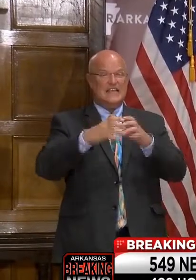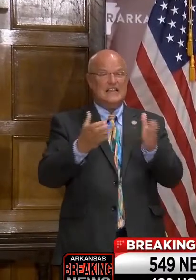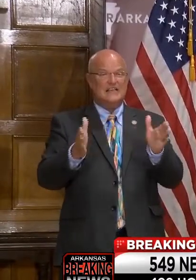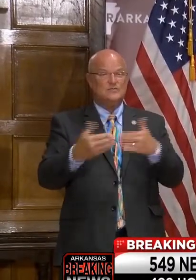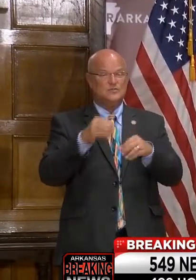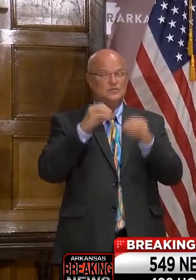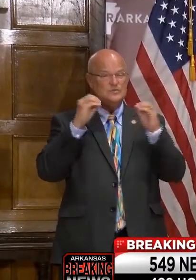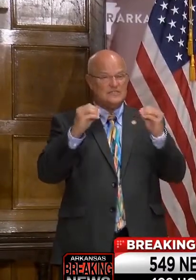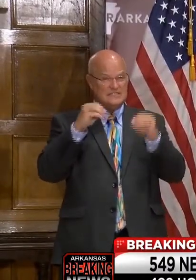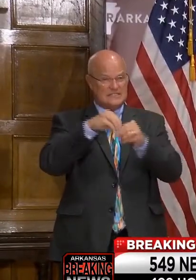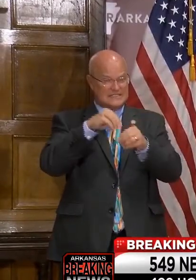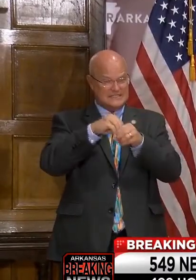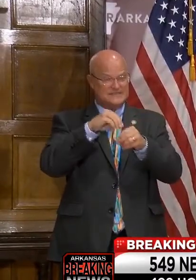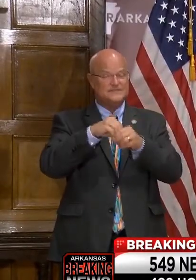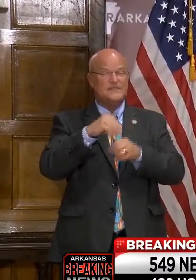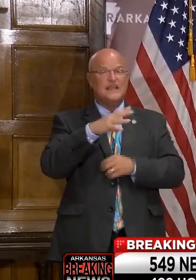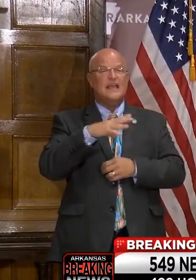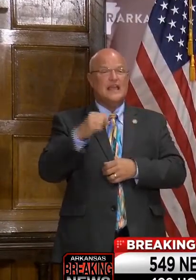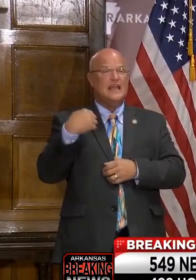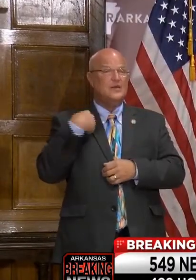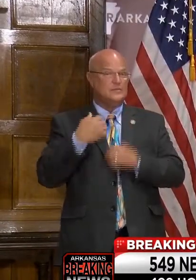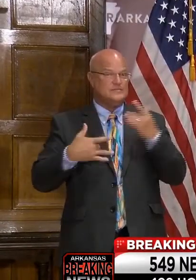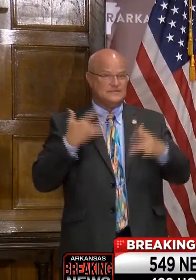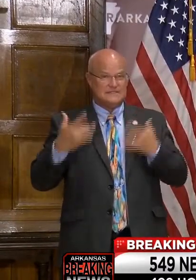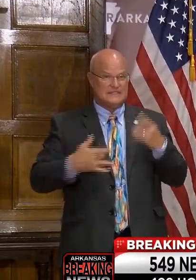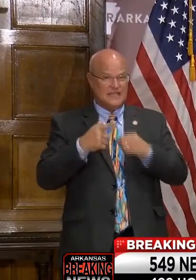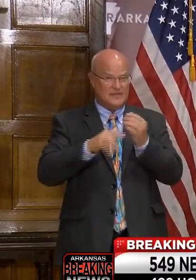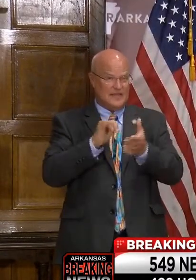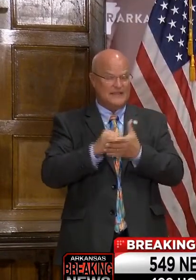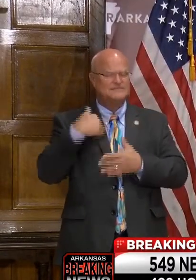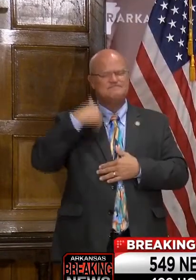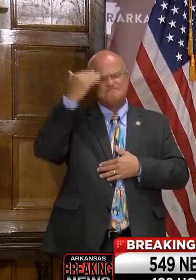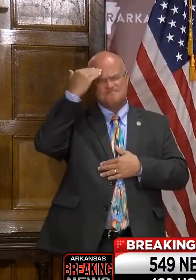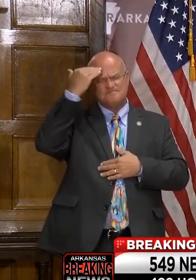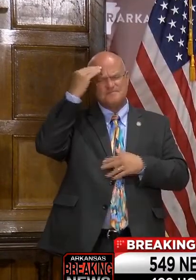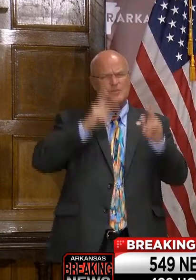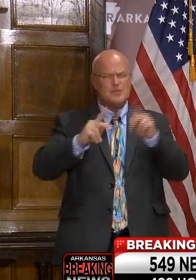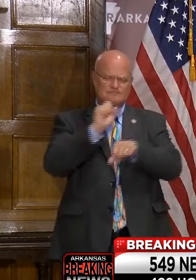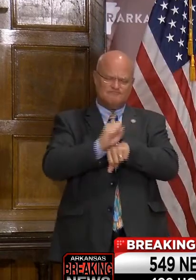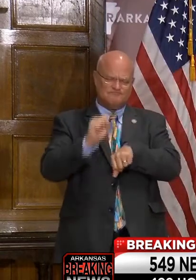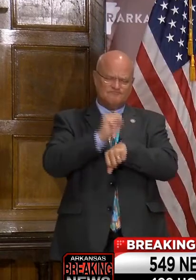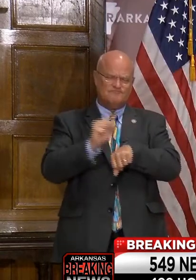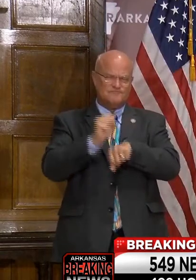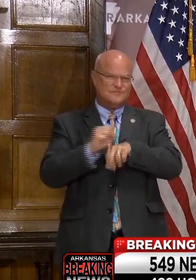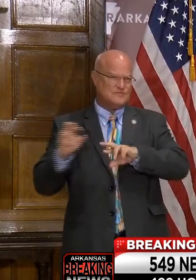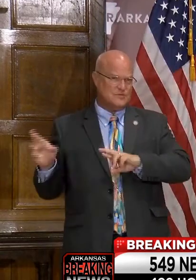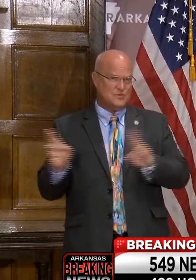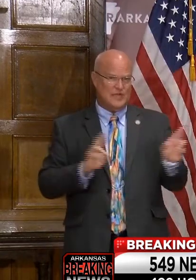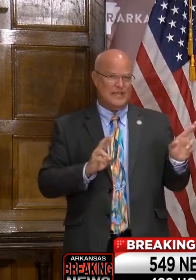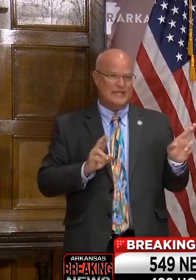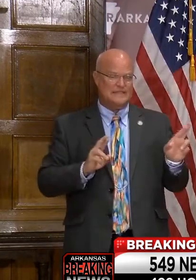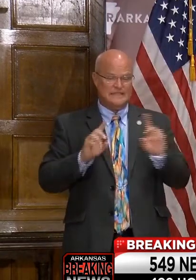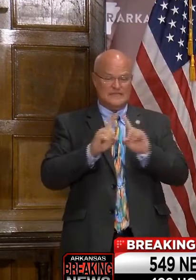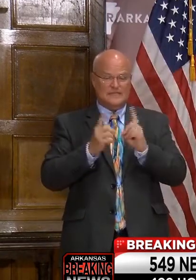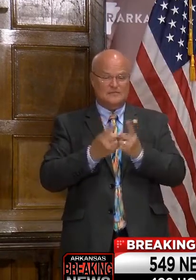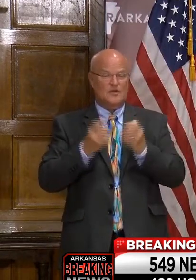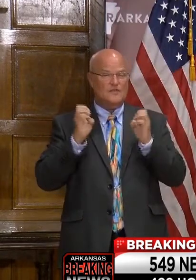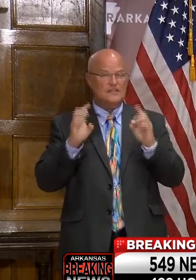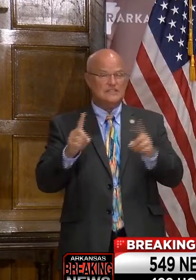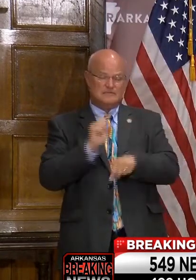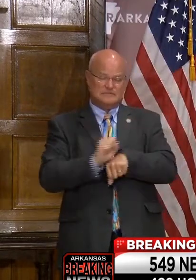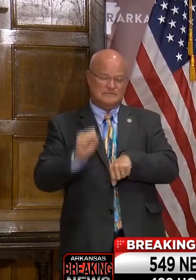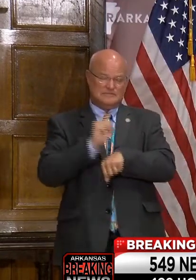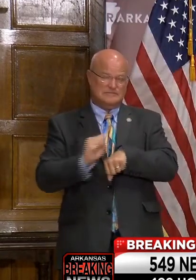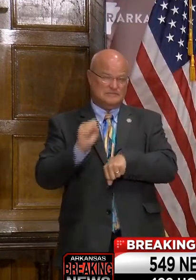instruction, and we're excited about it. I know that everybody's working hard to get ready for it. The Department of Education is